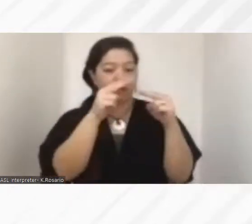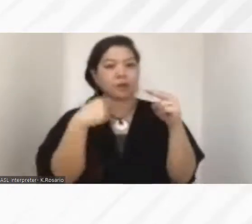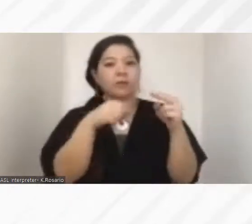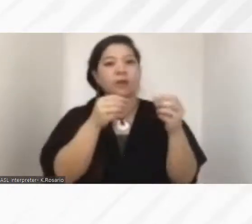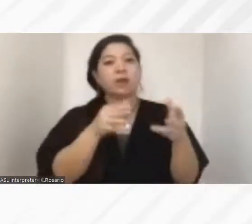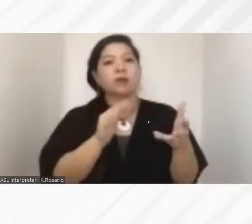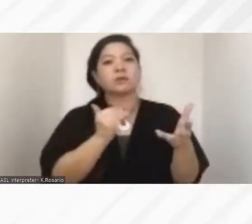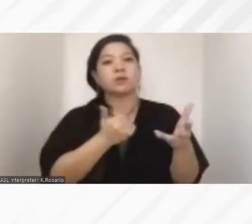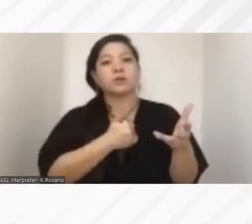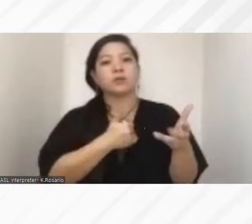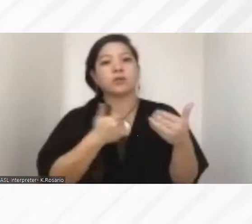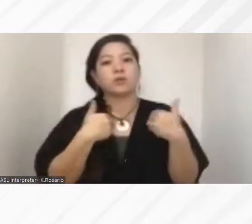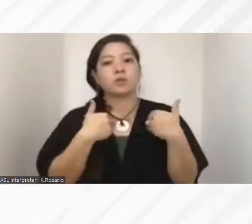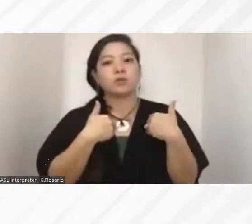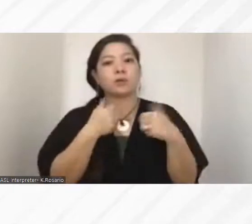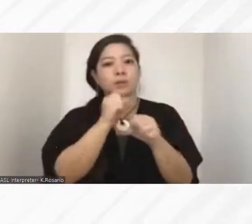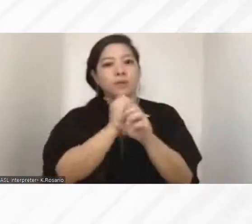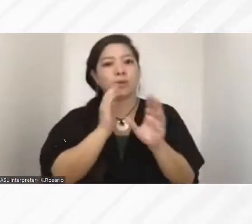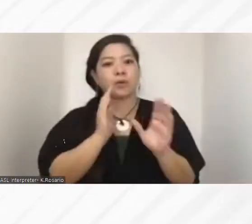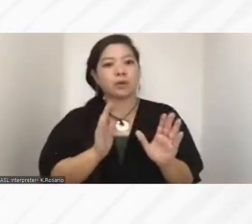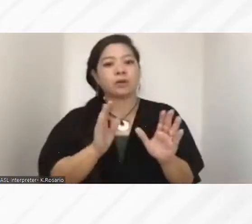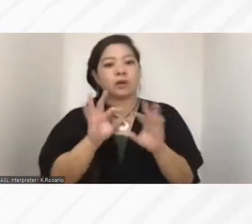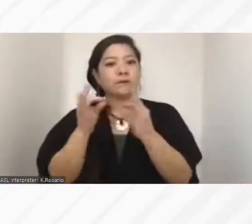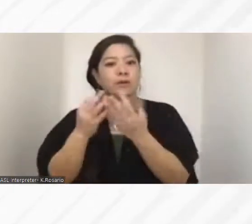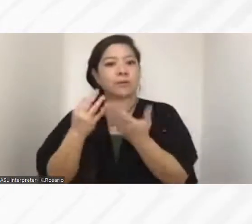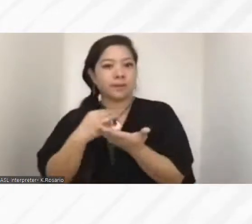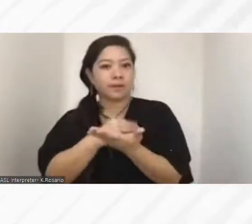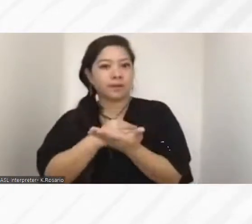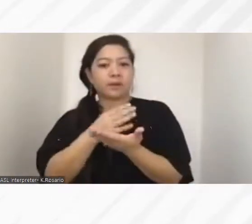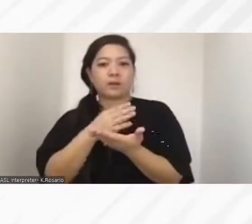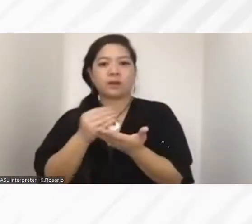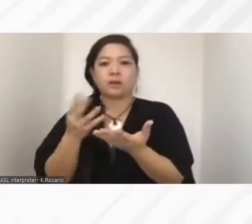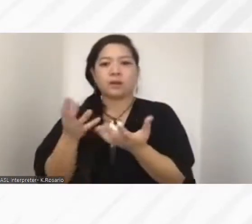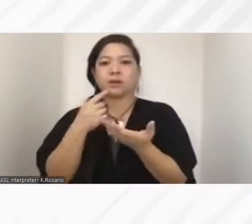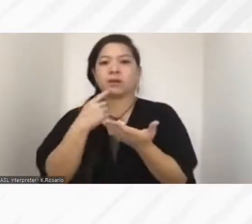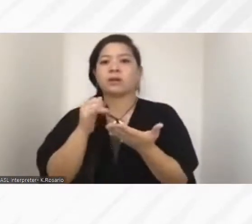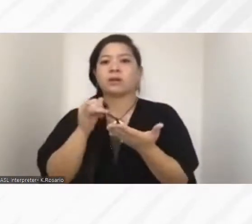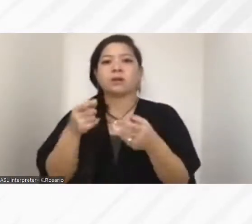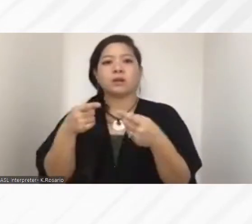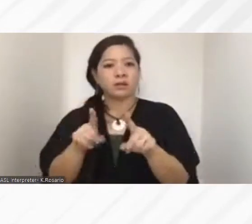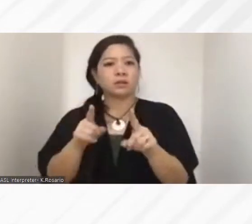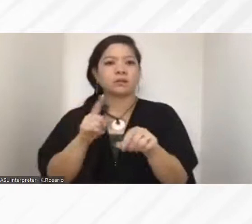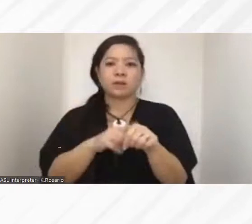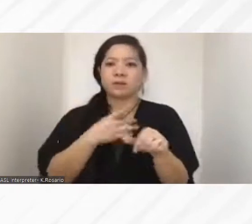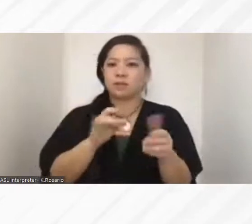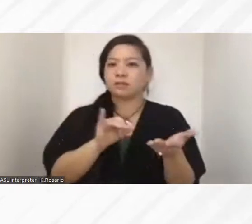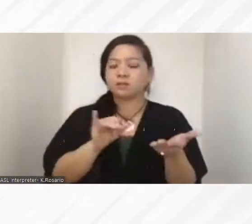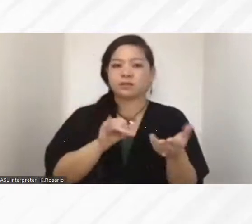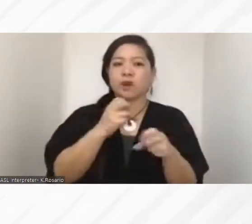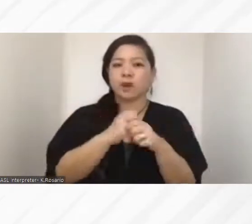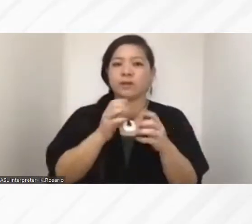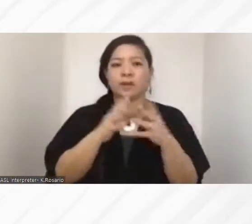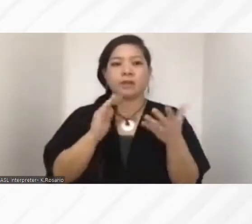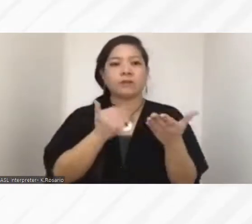own employees, family member. And I want to say that during times like this, it's really hard on many of our